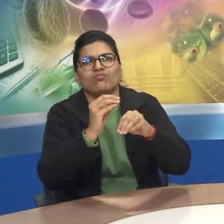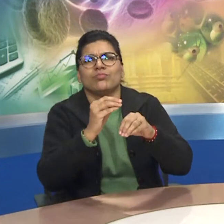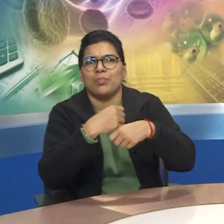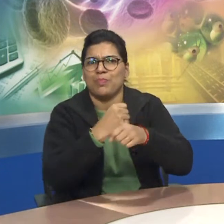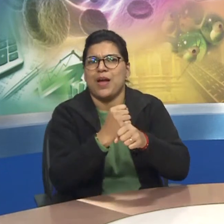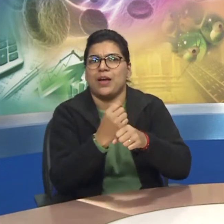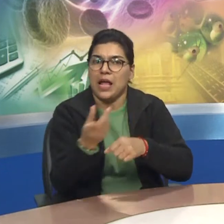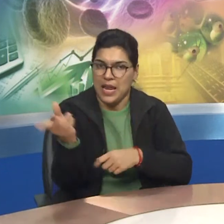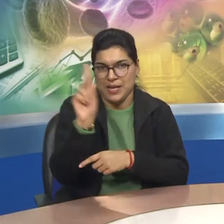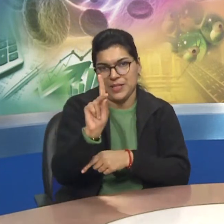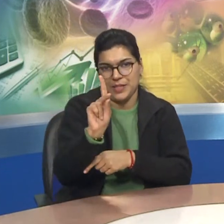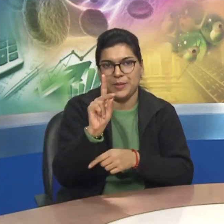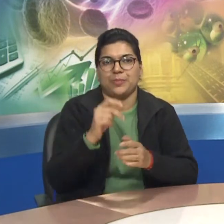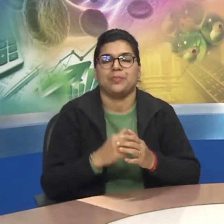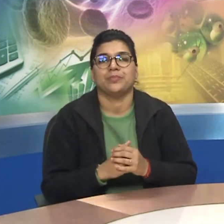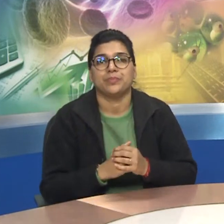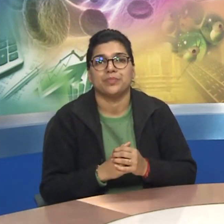It means to make it better.